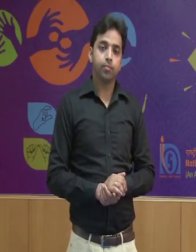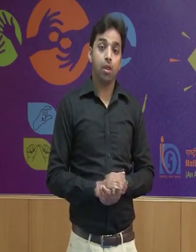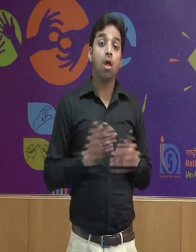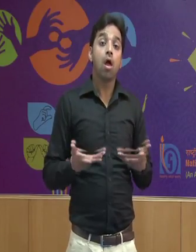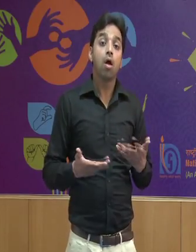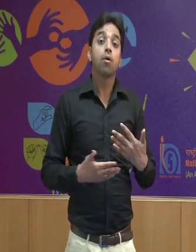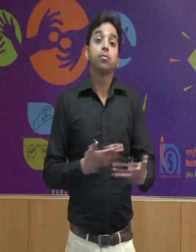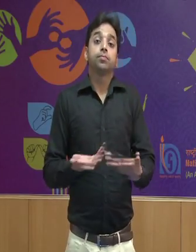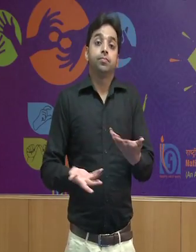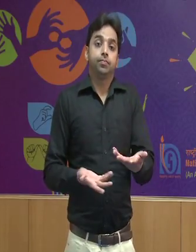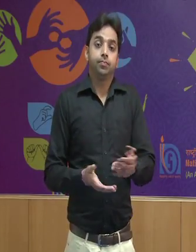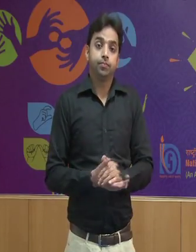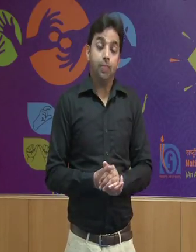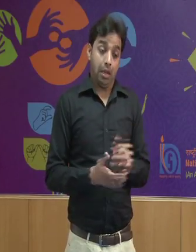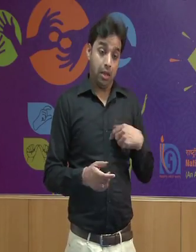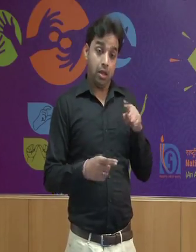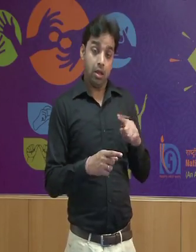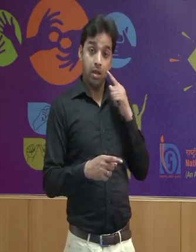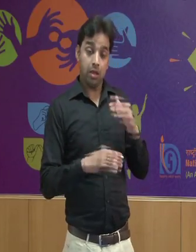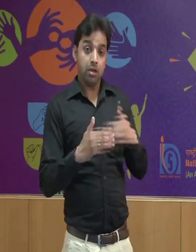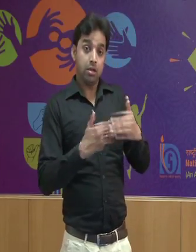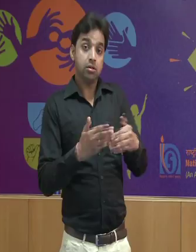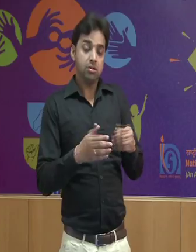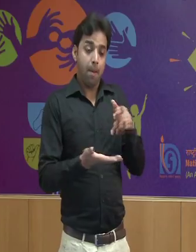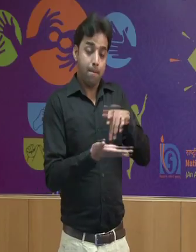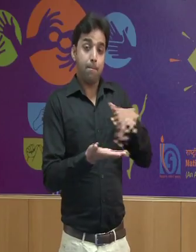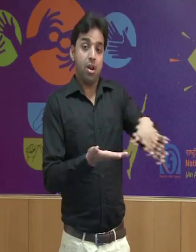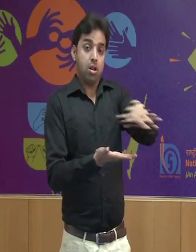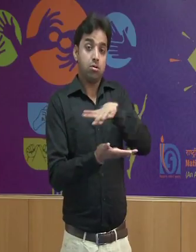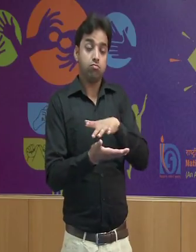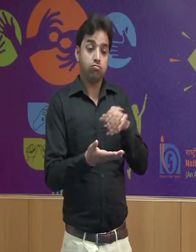However, it is still present in the society.